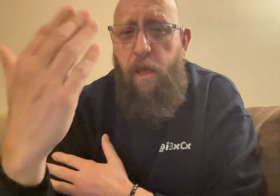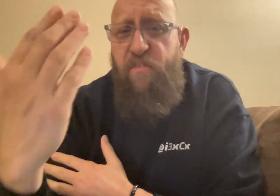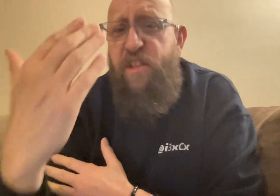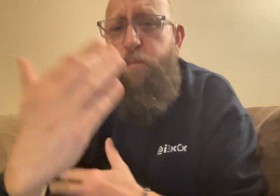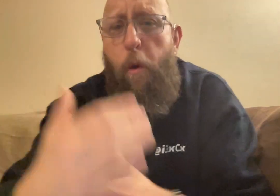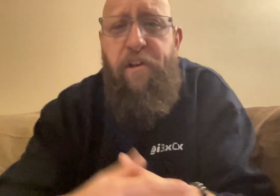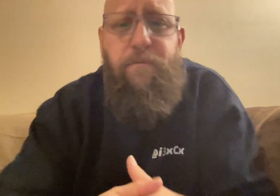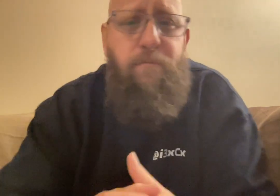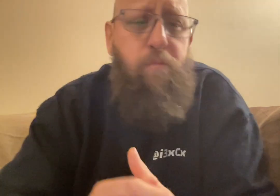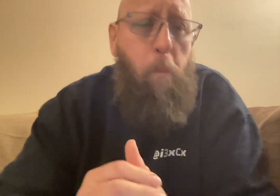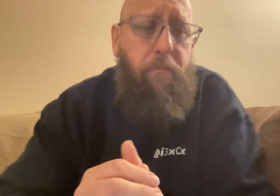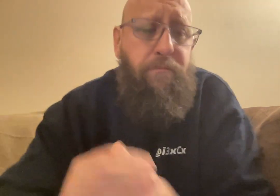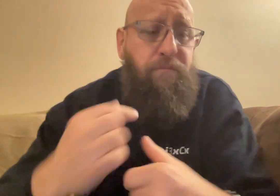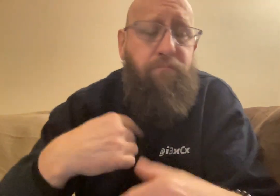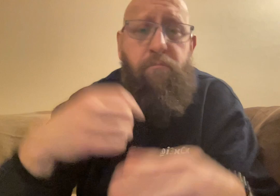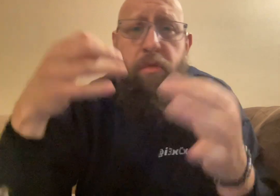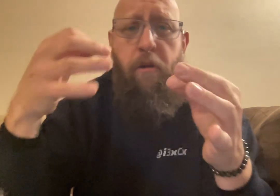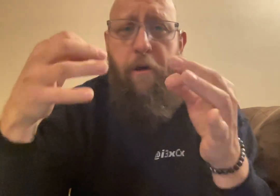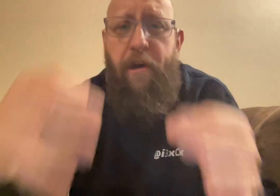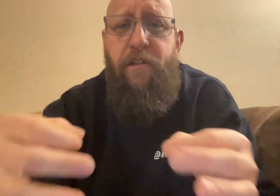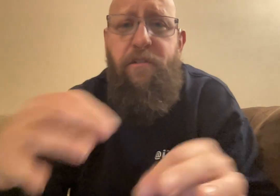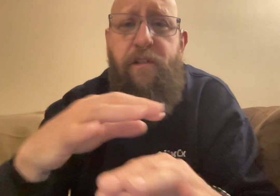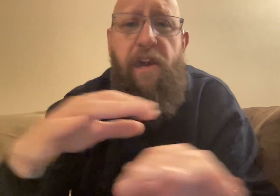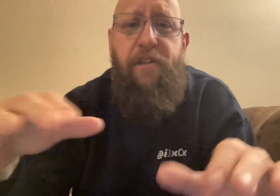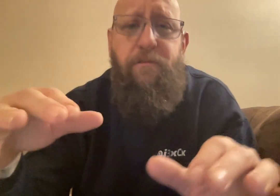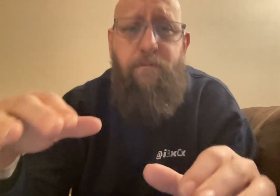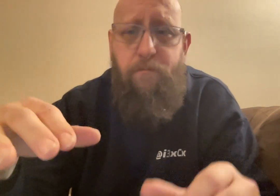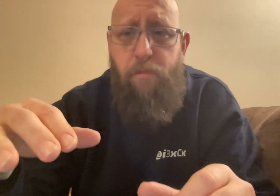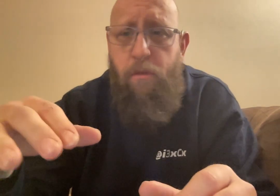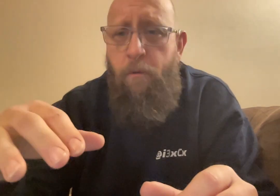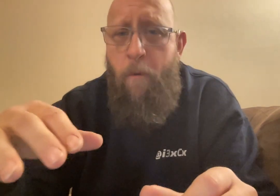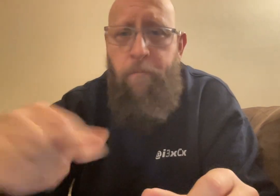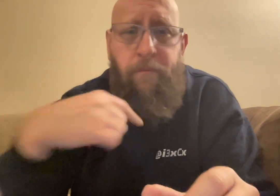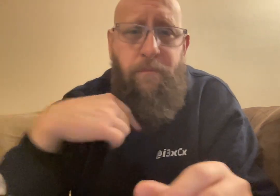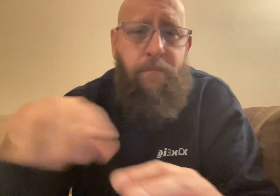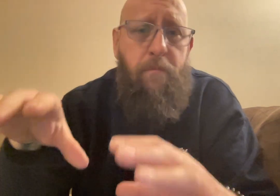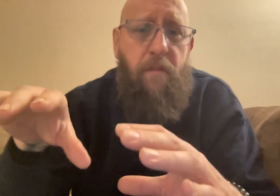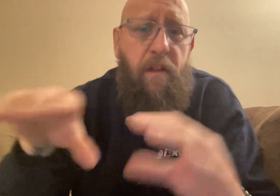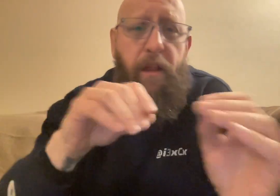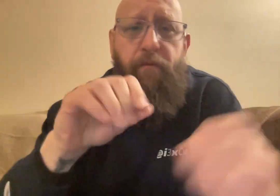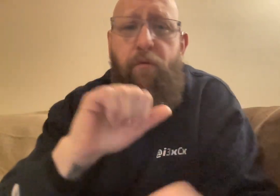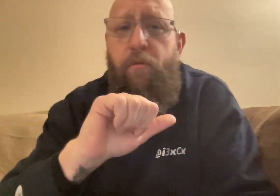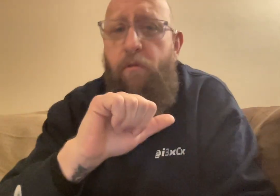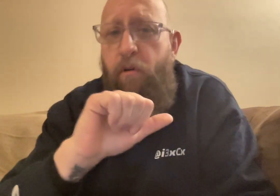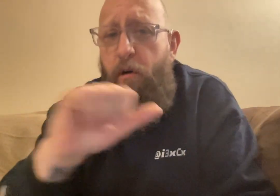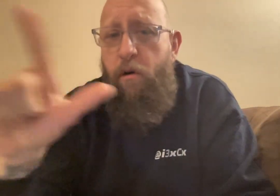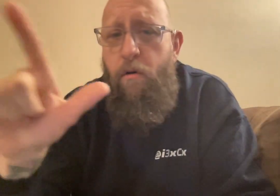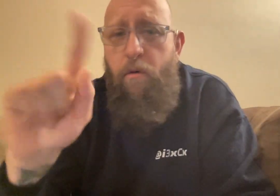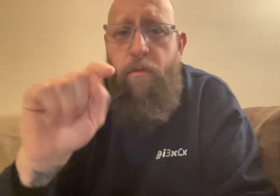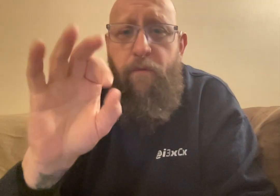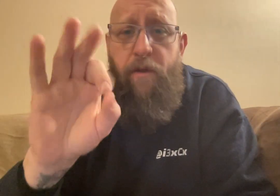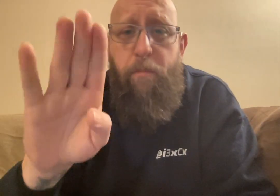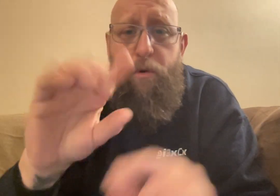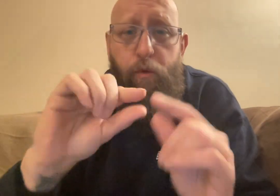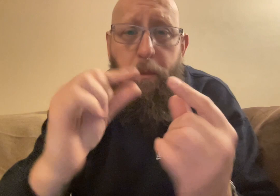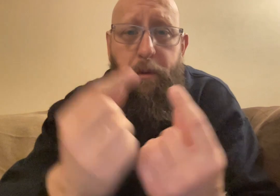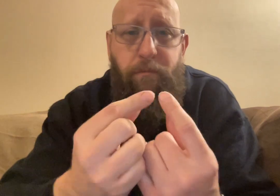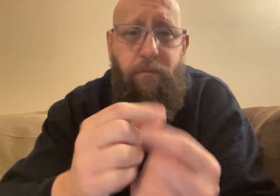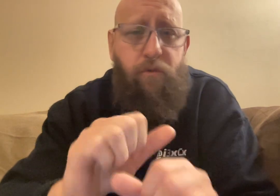This morning, I decided to left all the Facebook